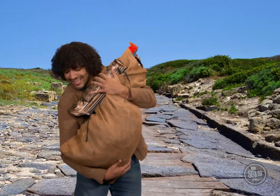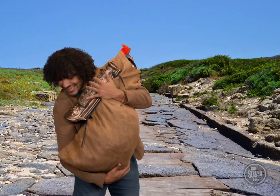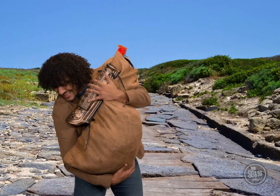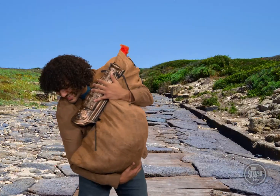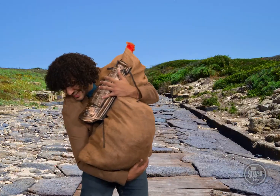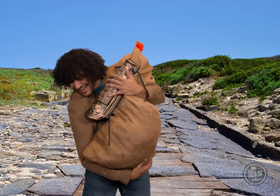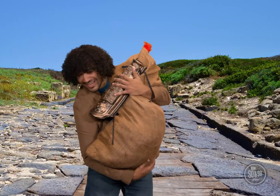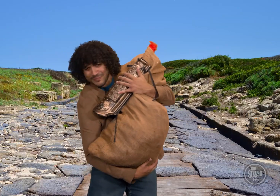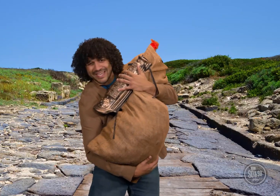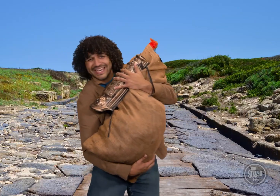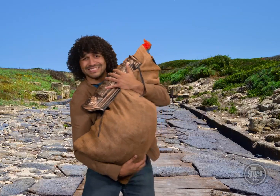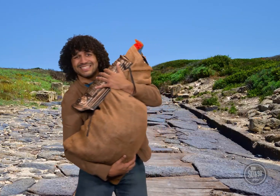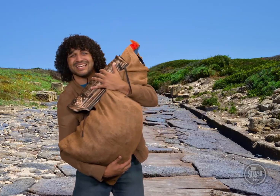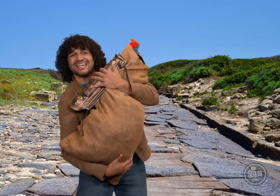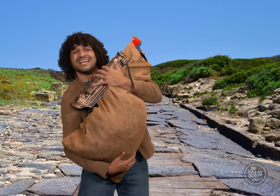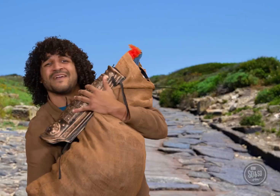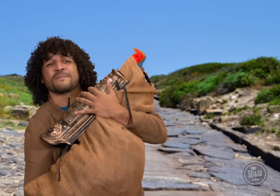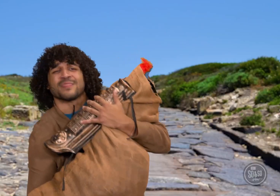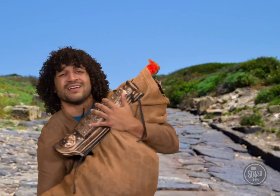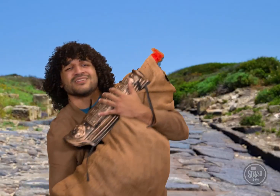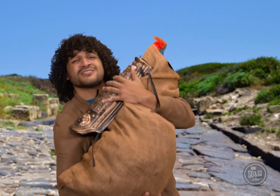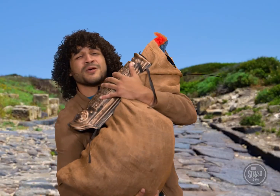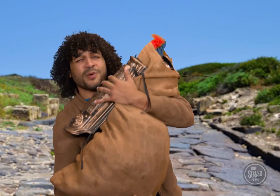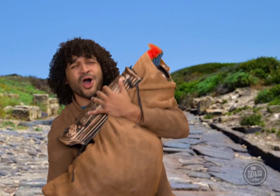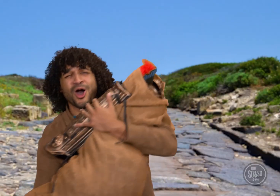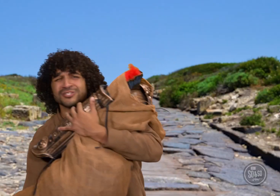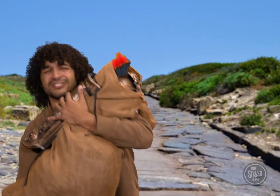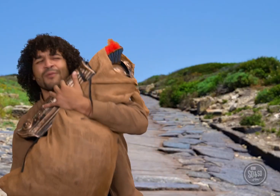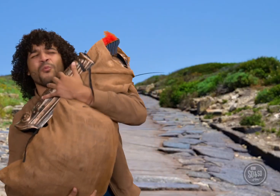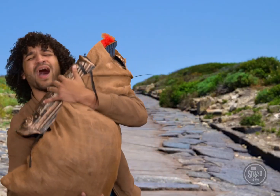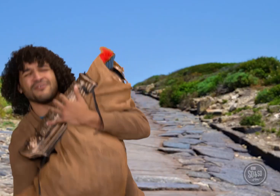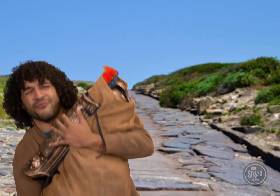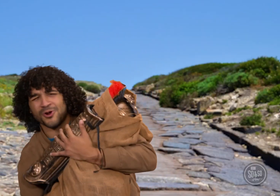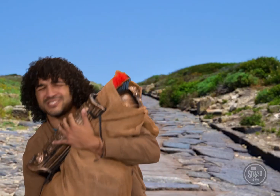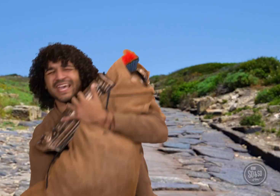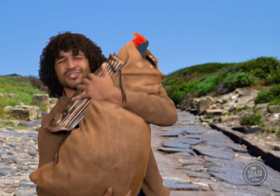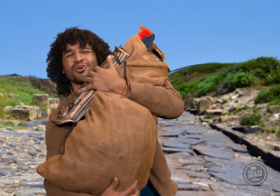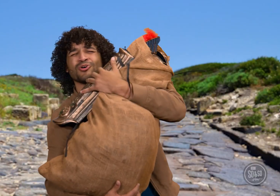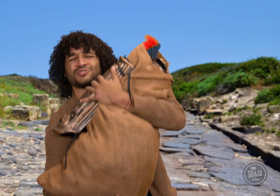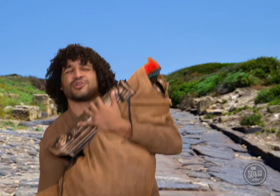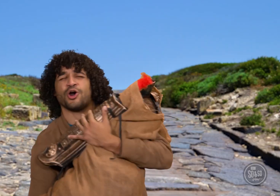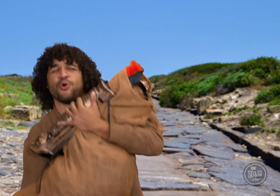a h suppose someone forces you to go